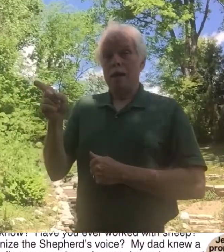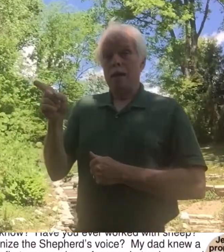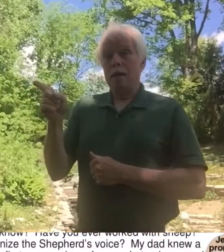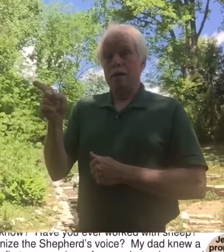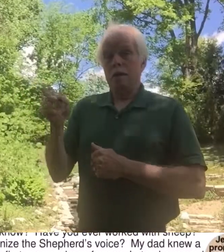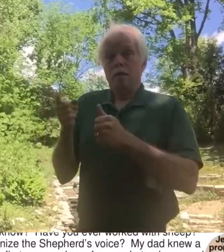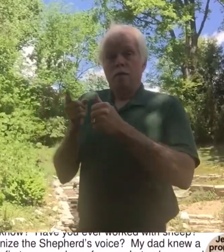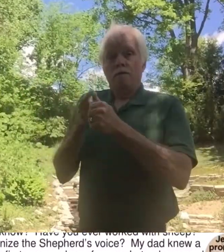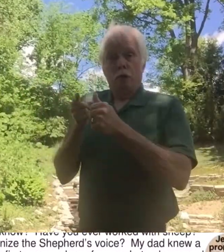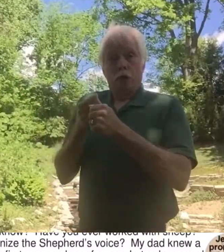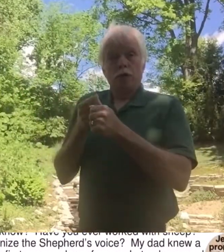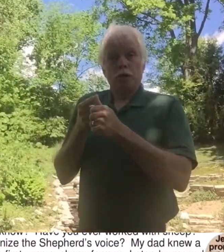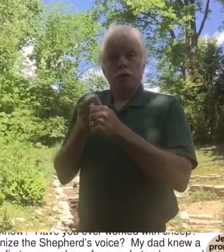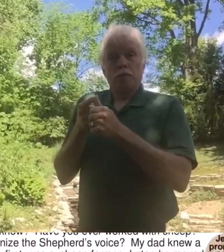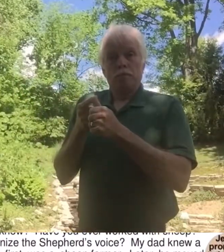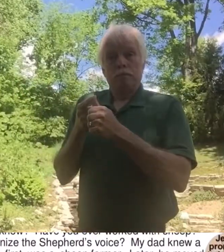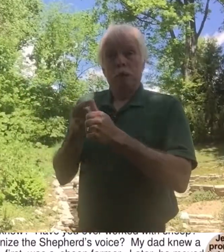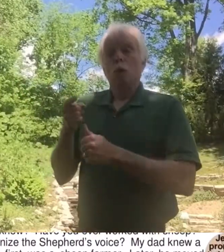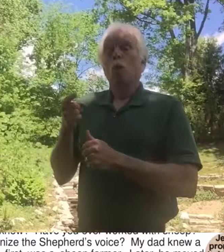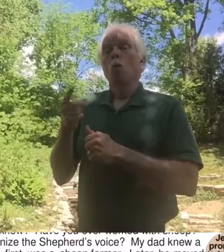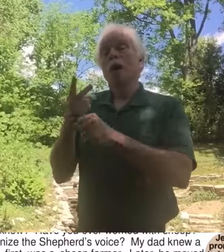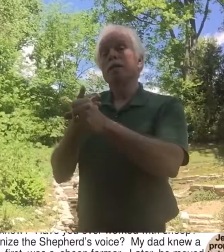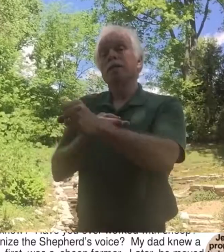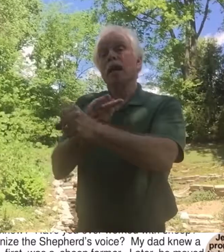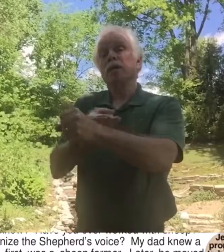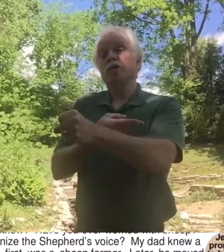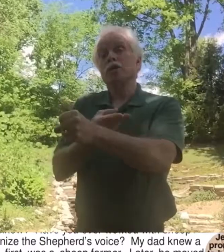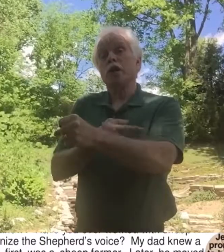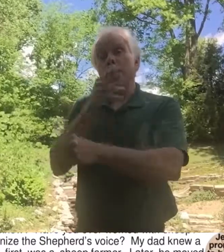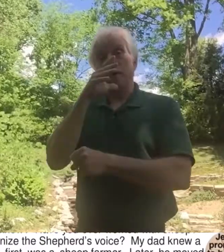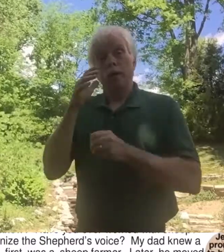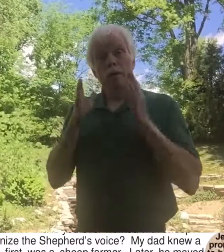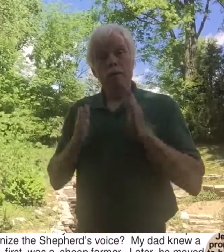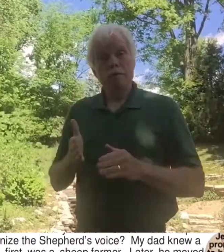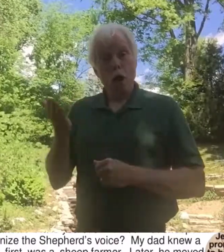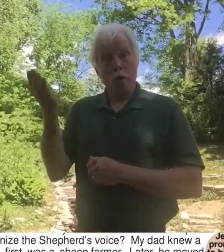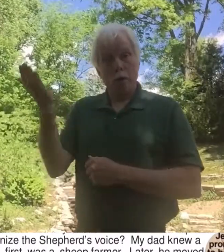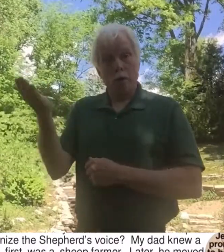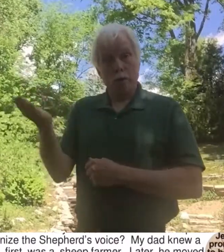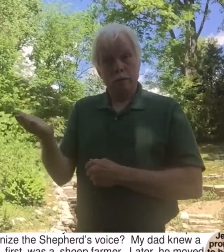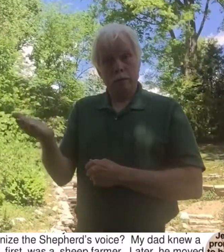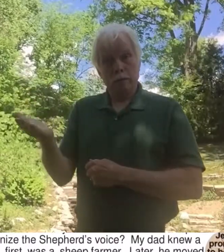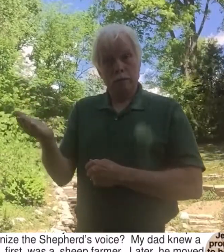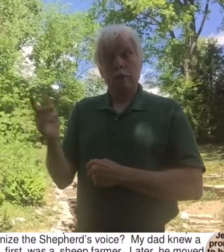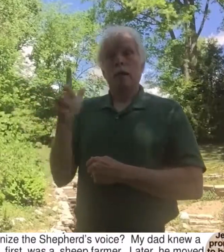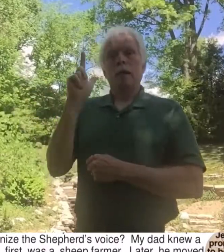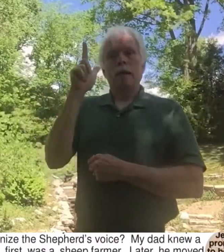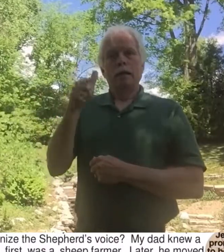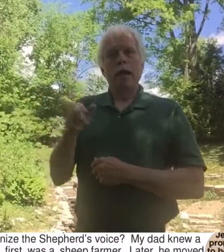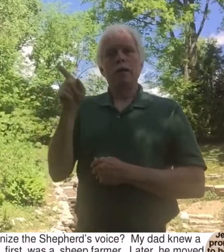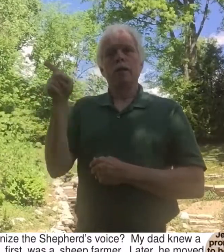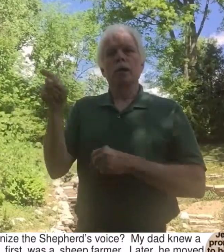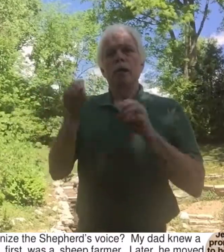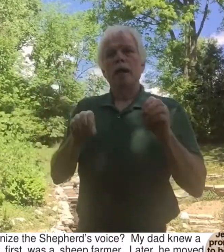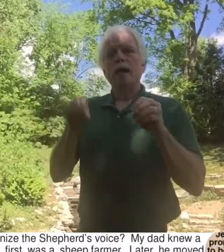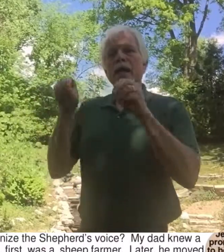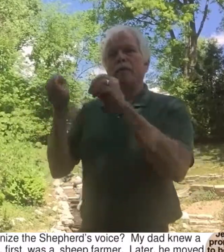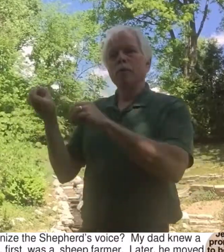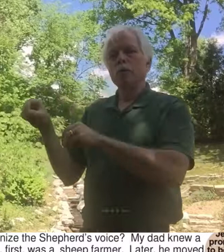He first was a sheep farmer. Later, he